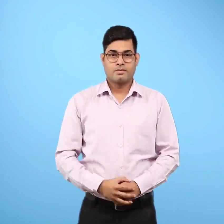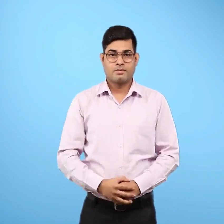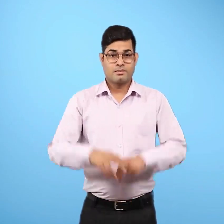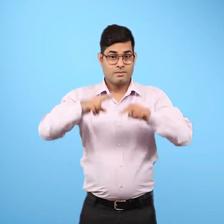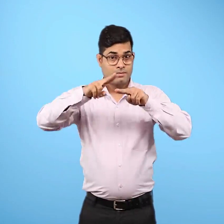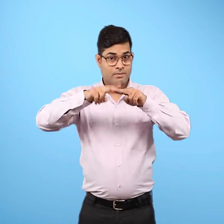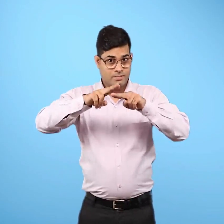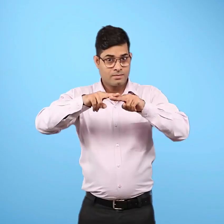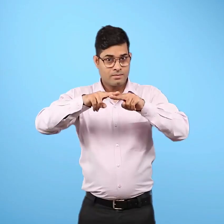And F.